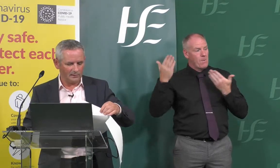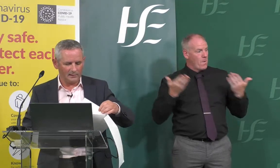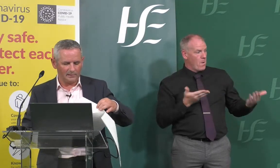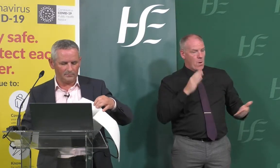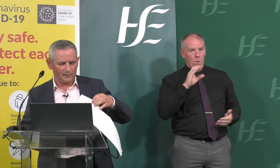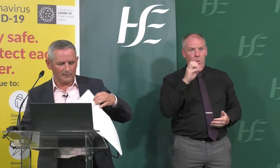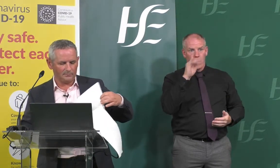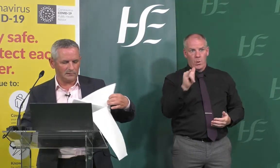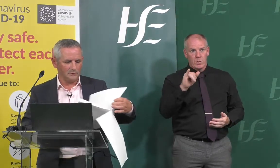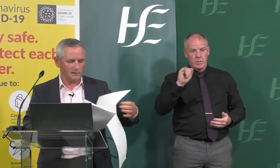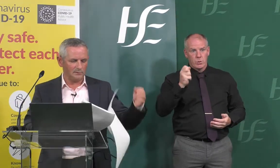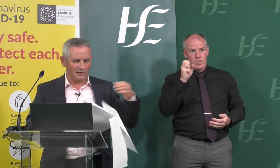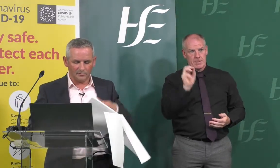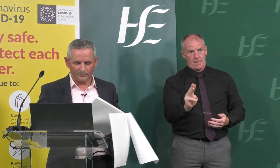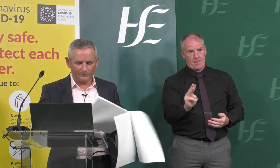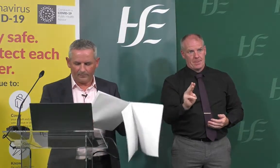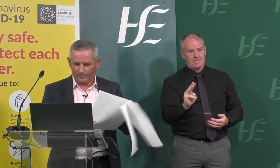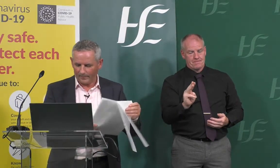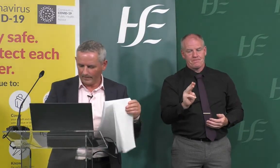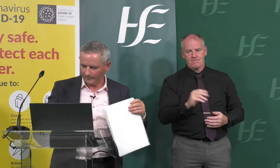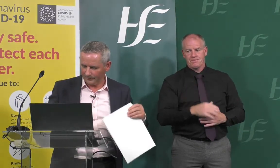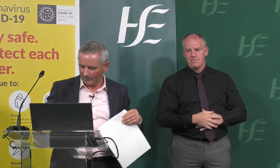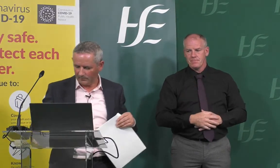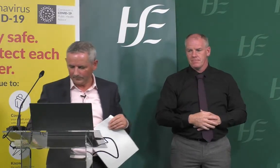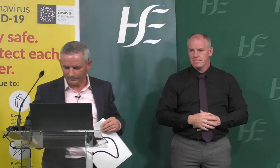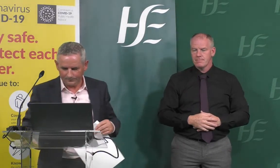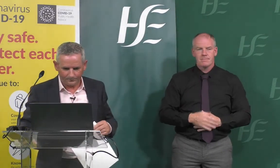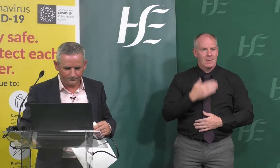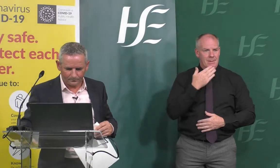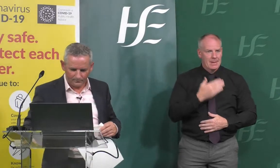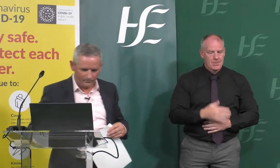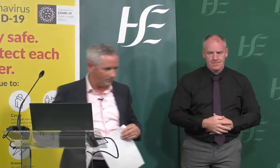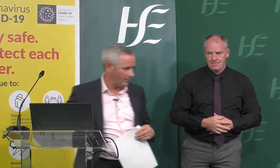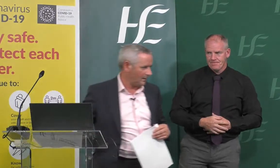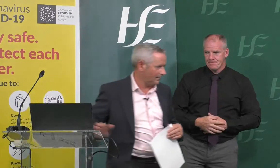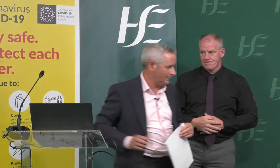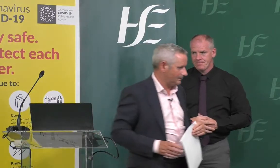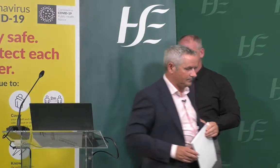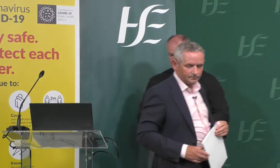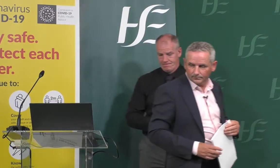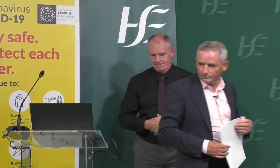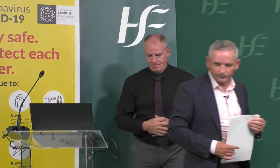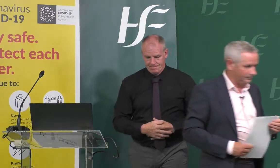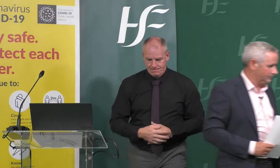across to my colleague, Ms. Lucy Jessup. Thank you.